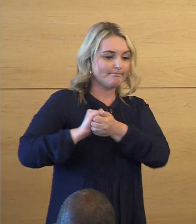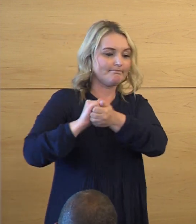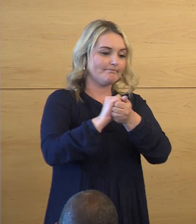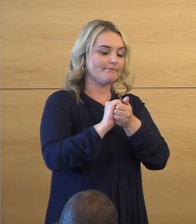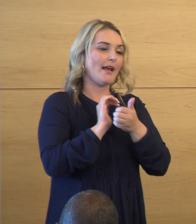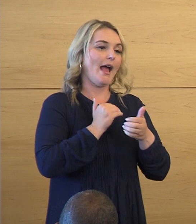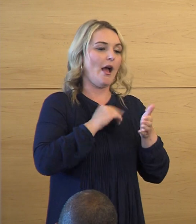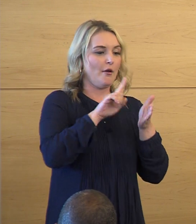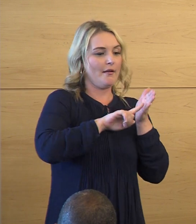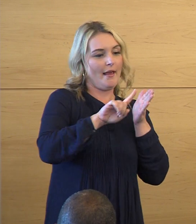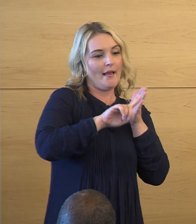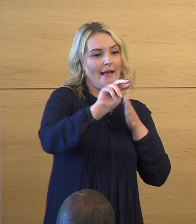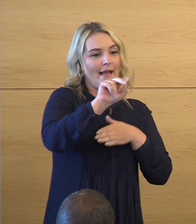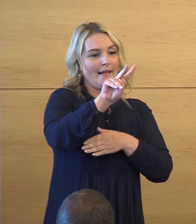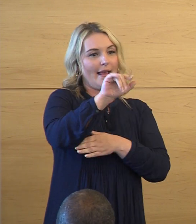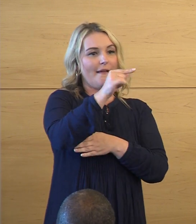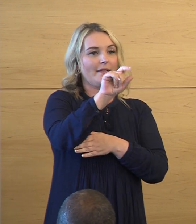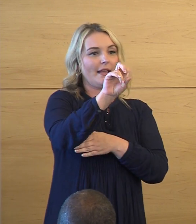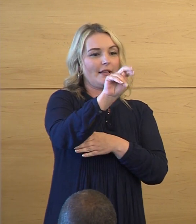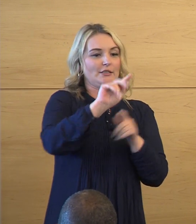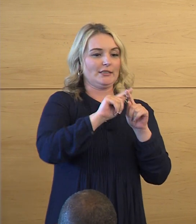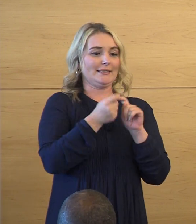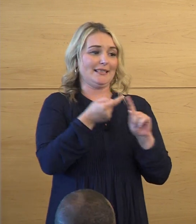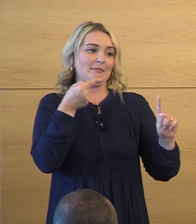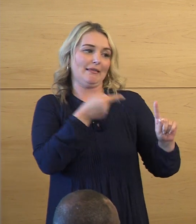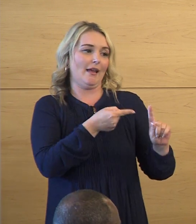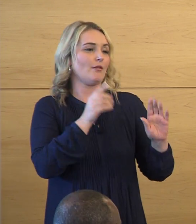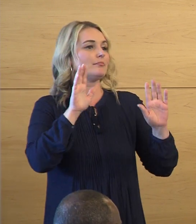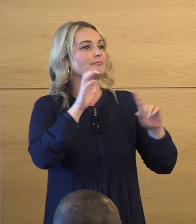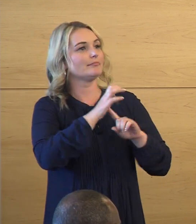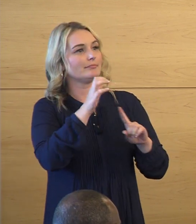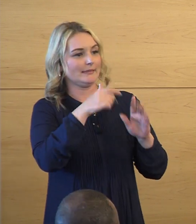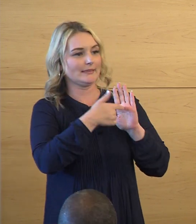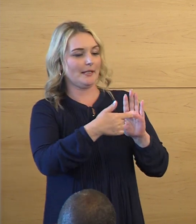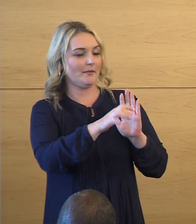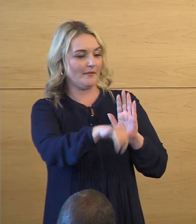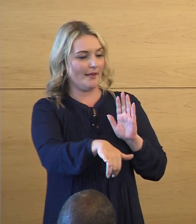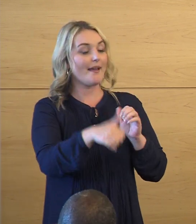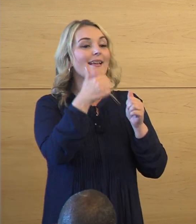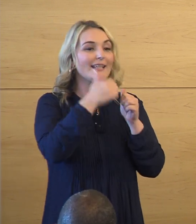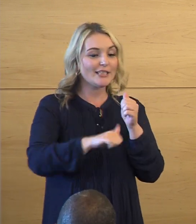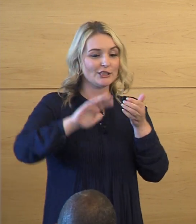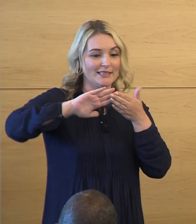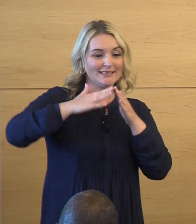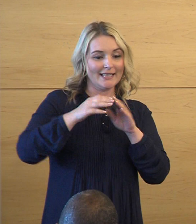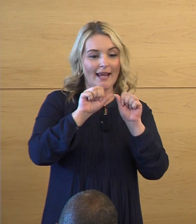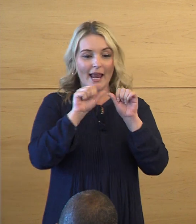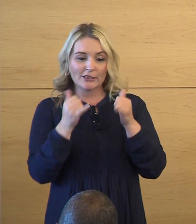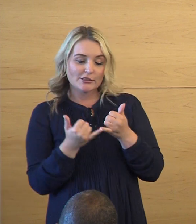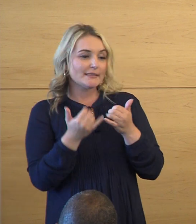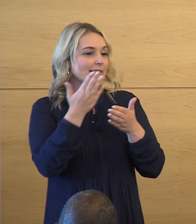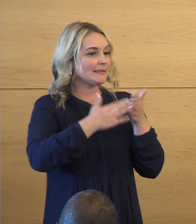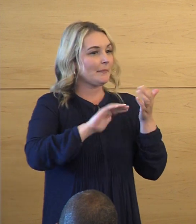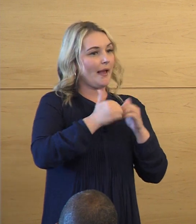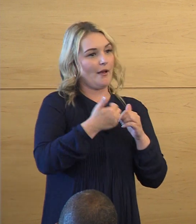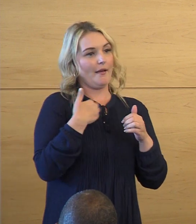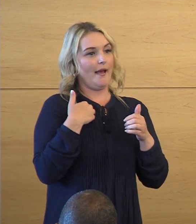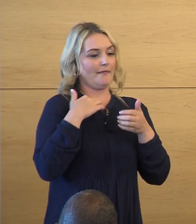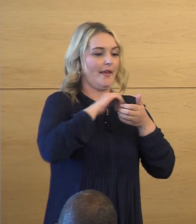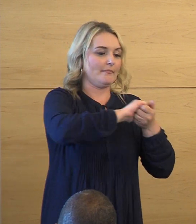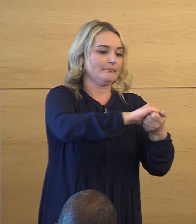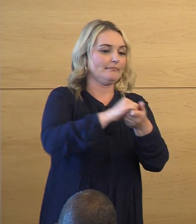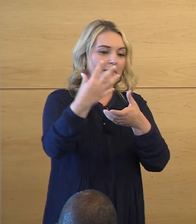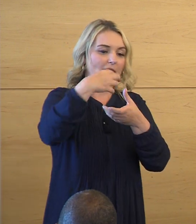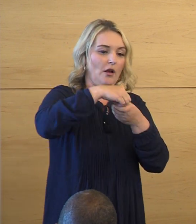team, I want to point them out, they're an example of just that. It seems like almost every city agency in some way has an integral part working with